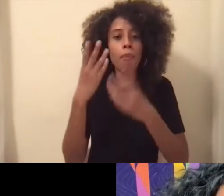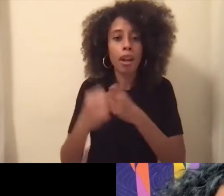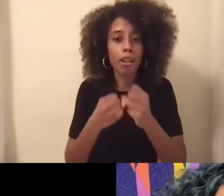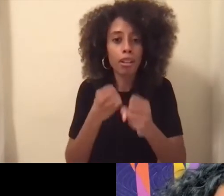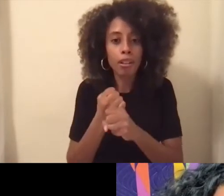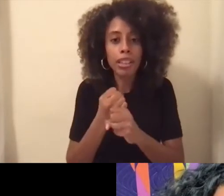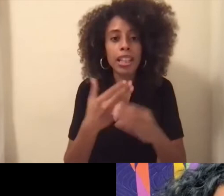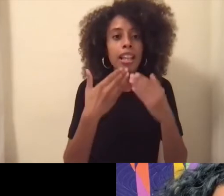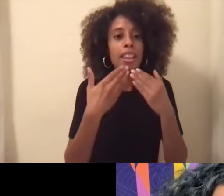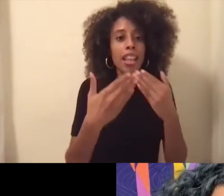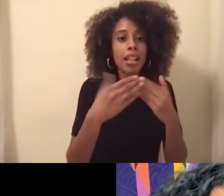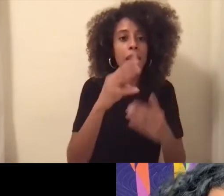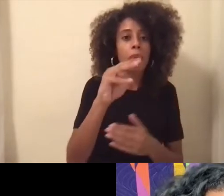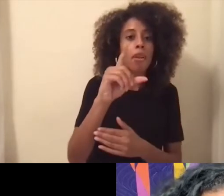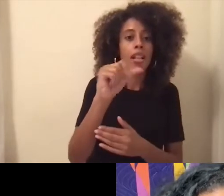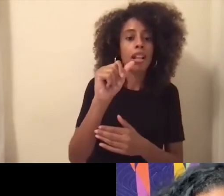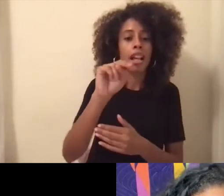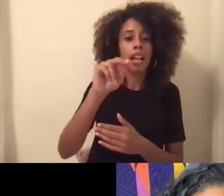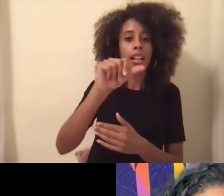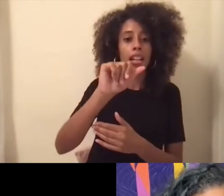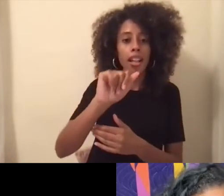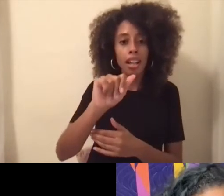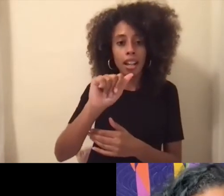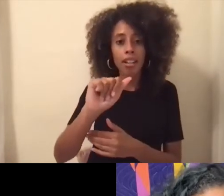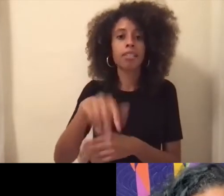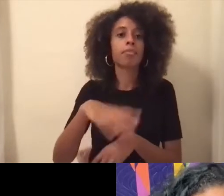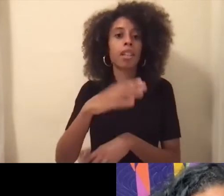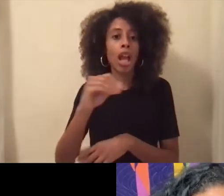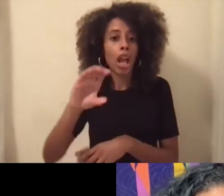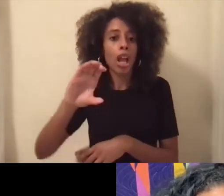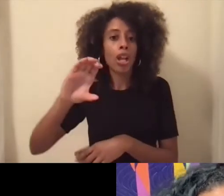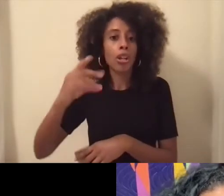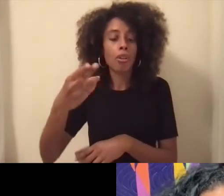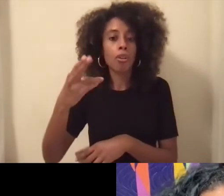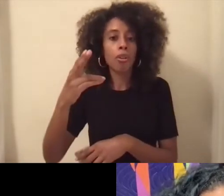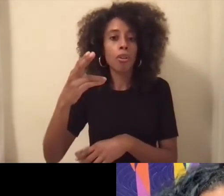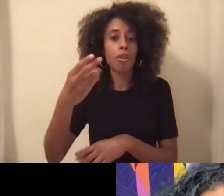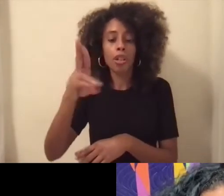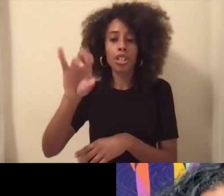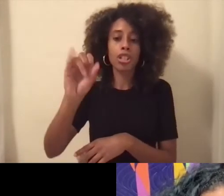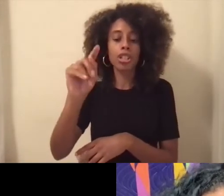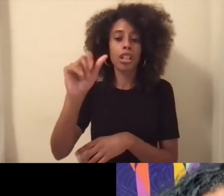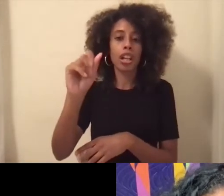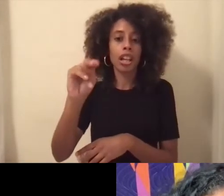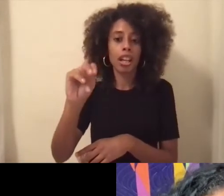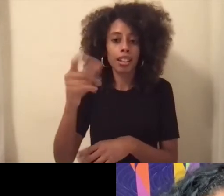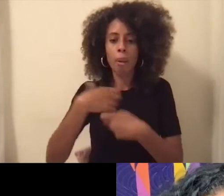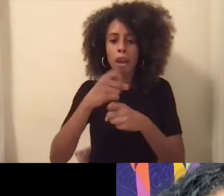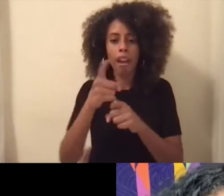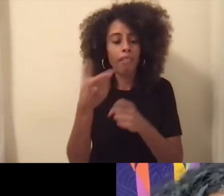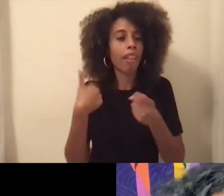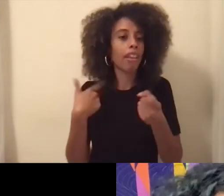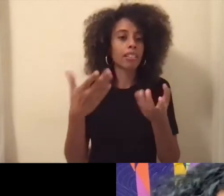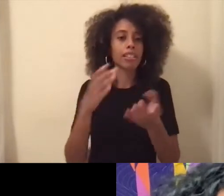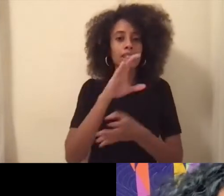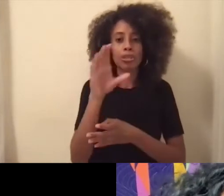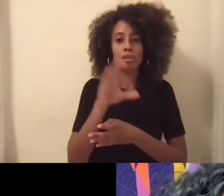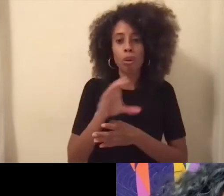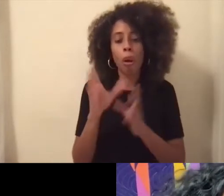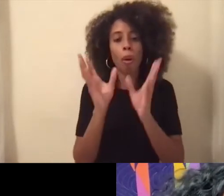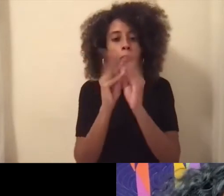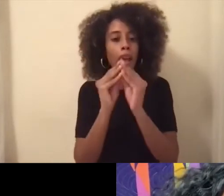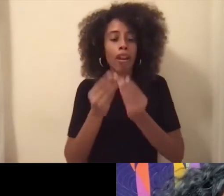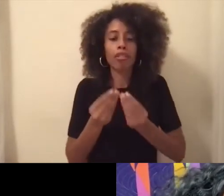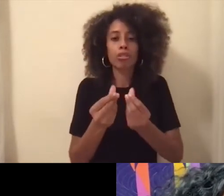Melania Graham and Leon Christian for really making this a super smooth operation for us to just kind of jump in. And